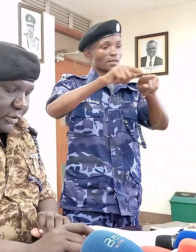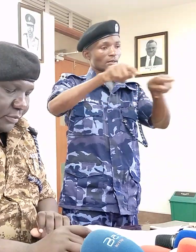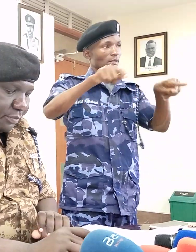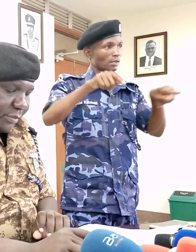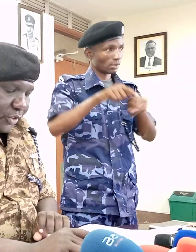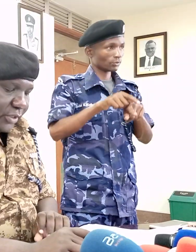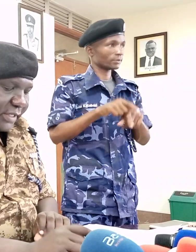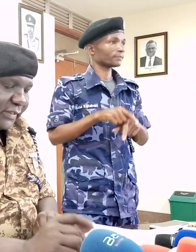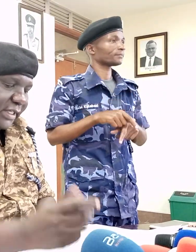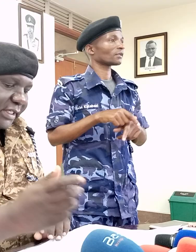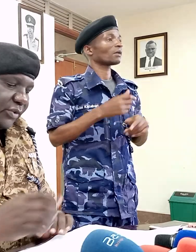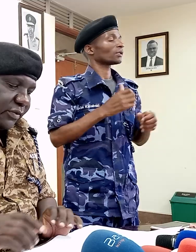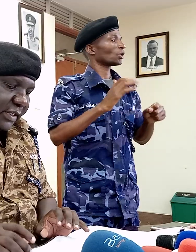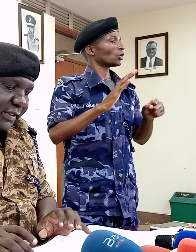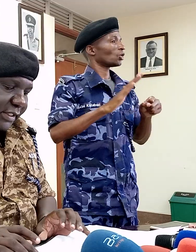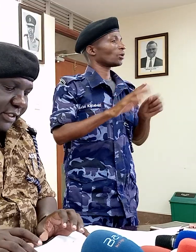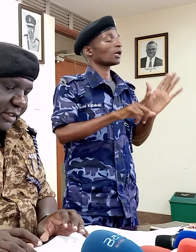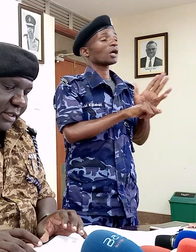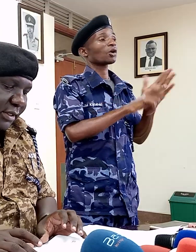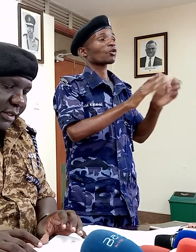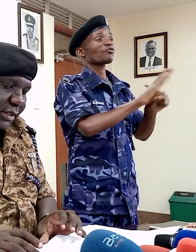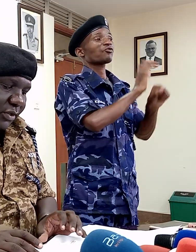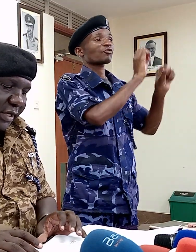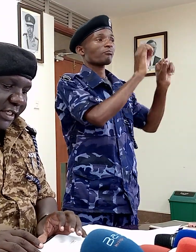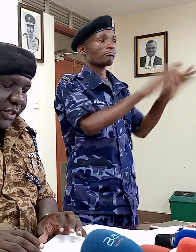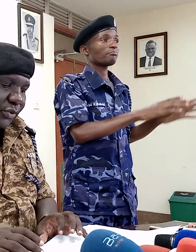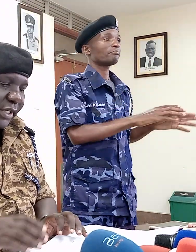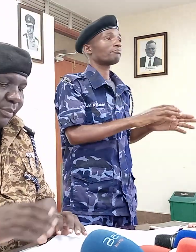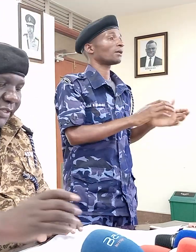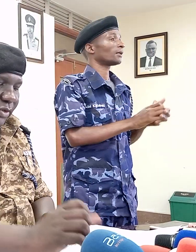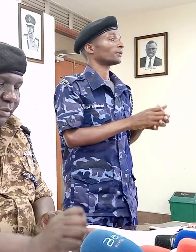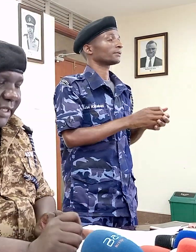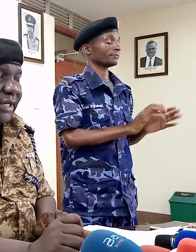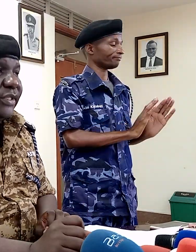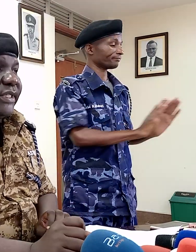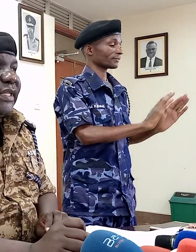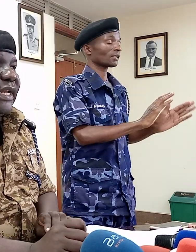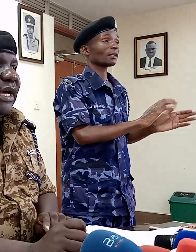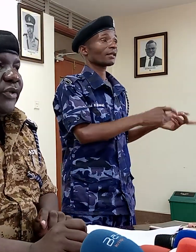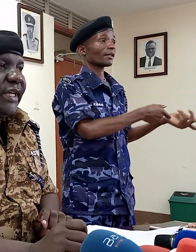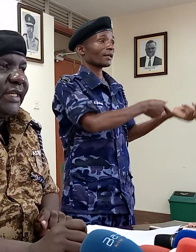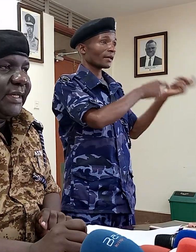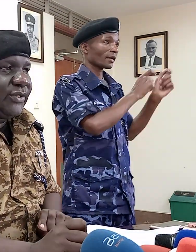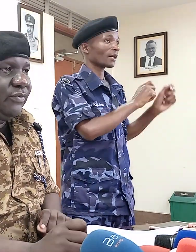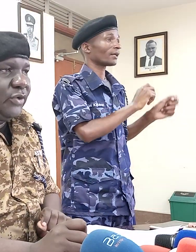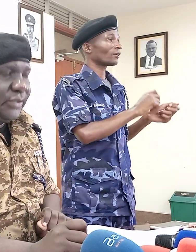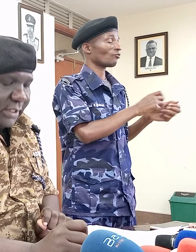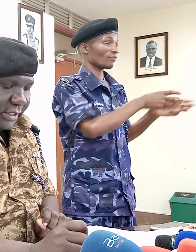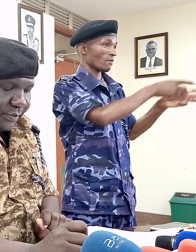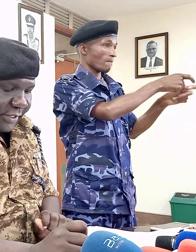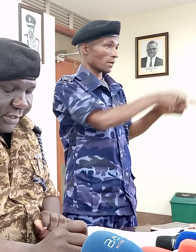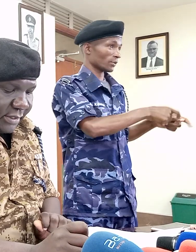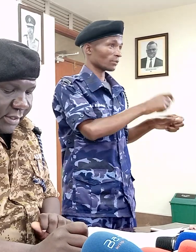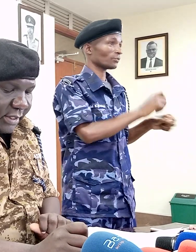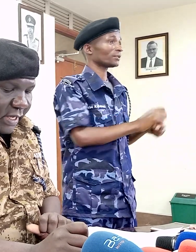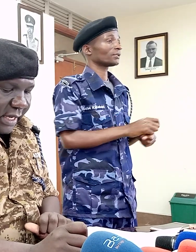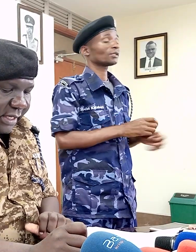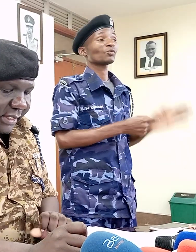lawful permission, he sneaked out of the station to attend to a personal matter, which is an outright case of gross